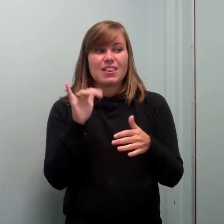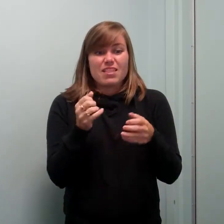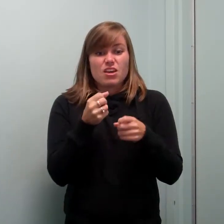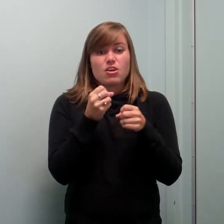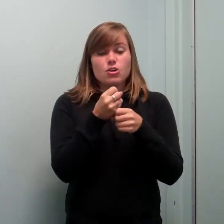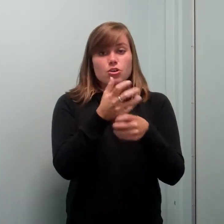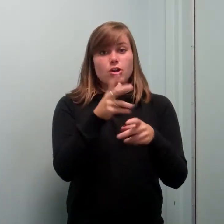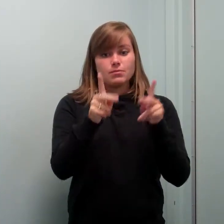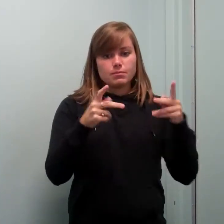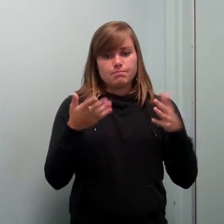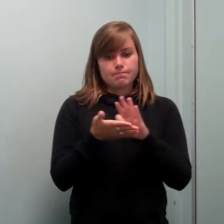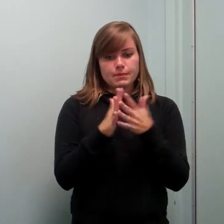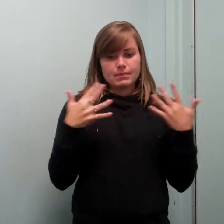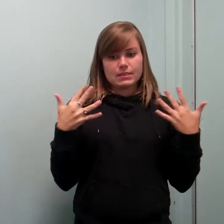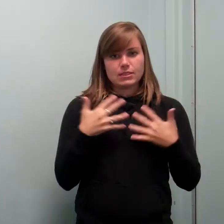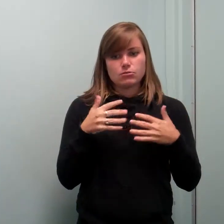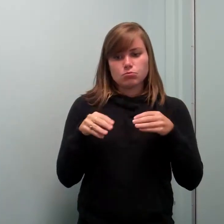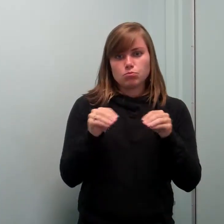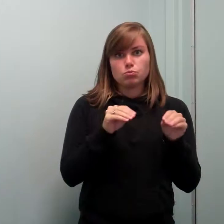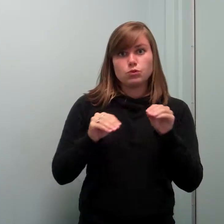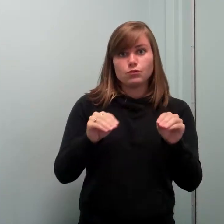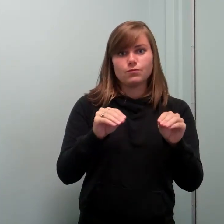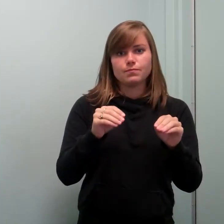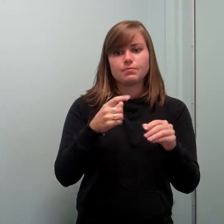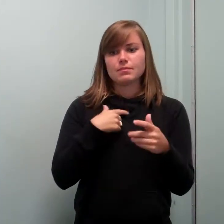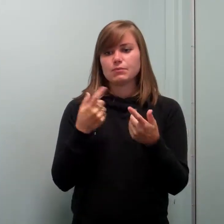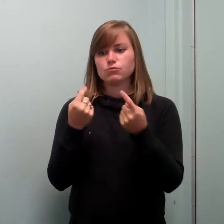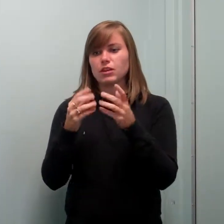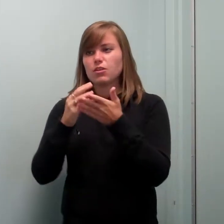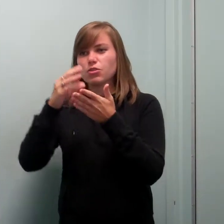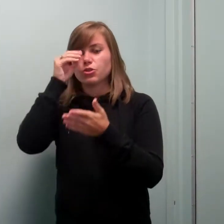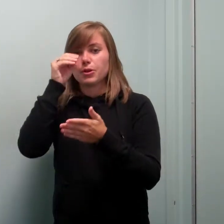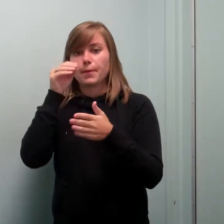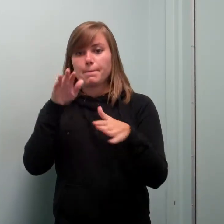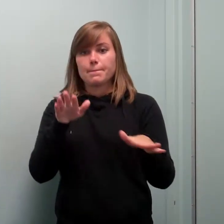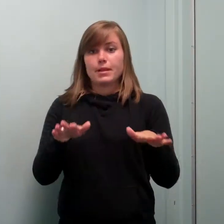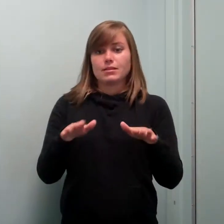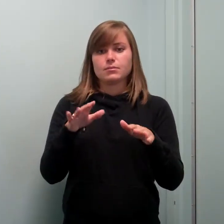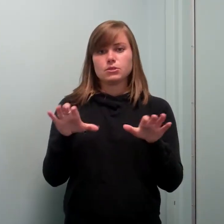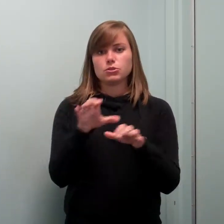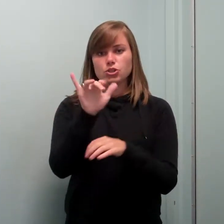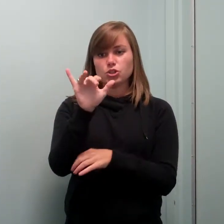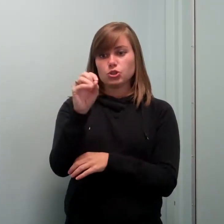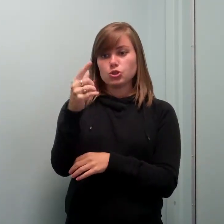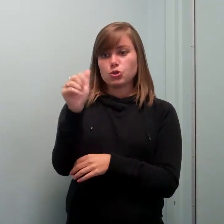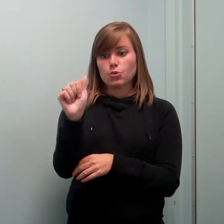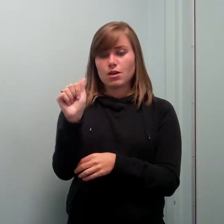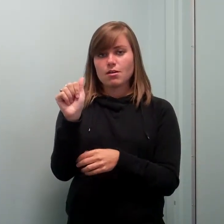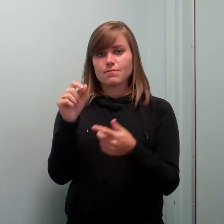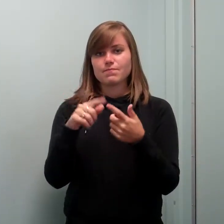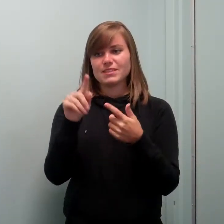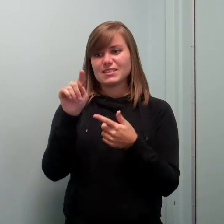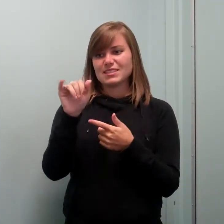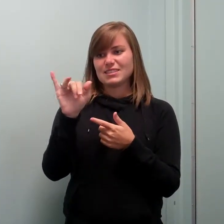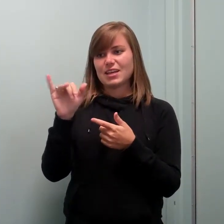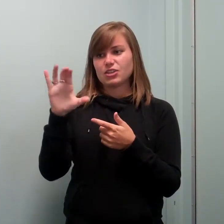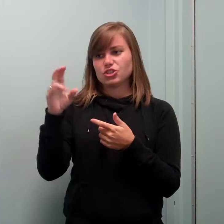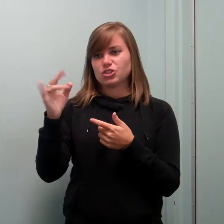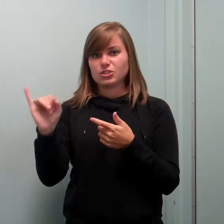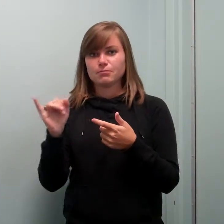doing activities that will build my sense of balance. I'm doing yoga and Tai Chi to improve my balance so that when I start to lose it, I'll still be